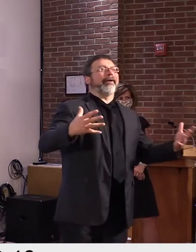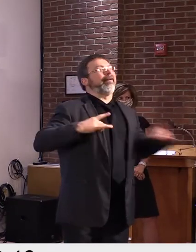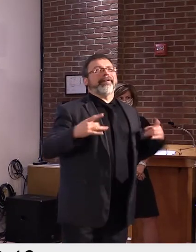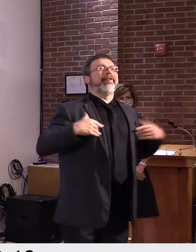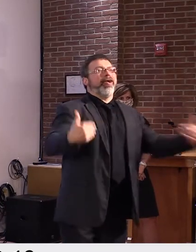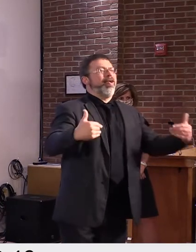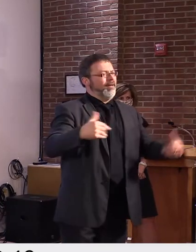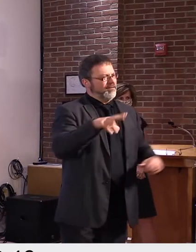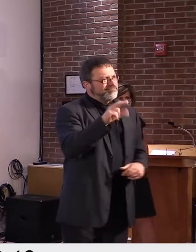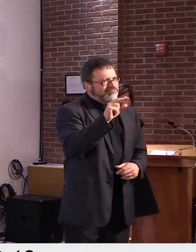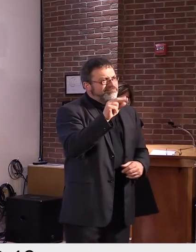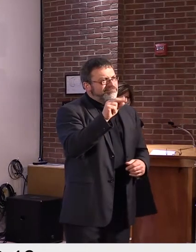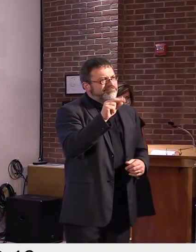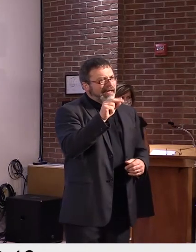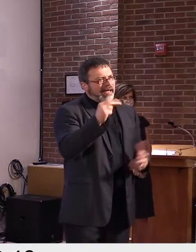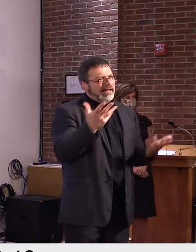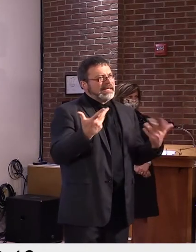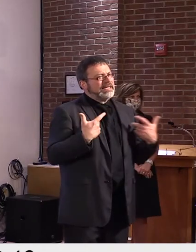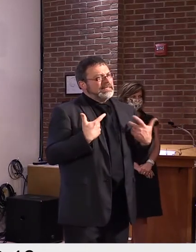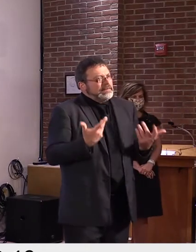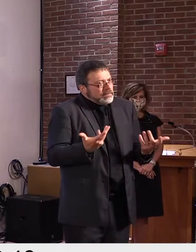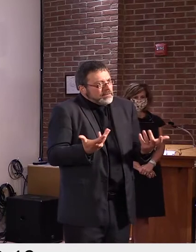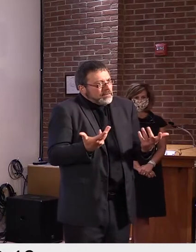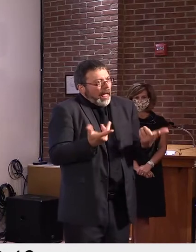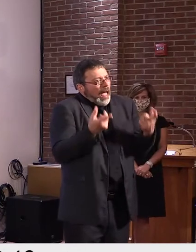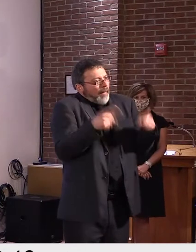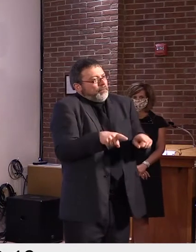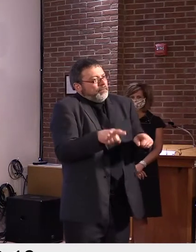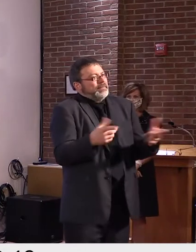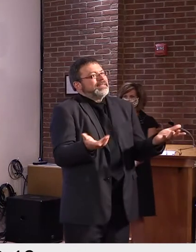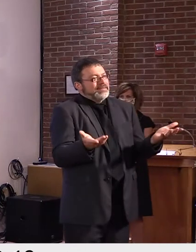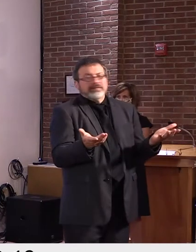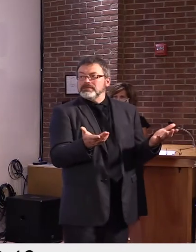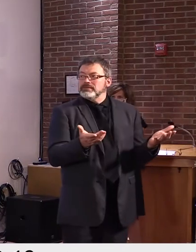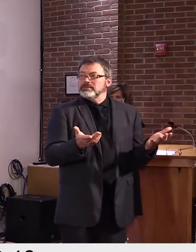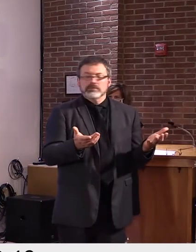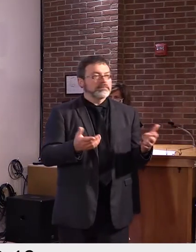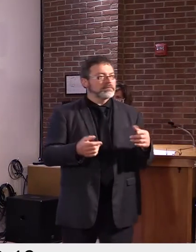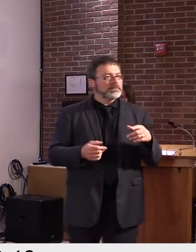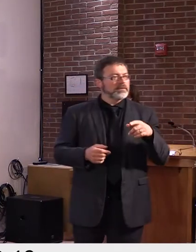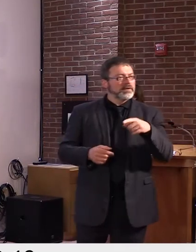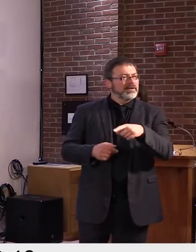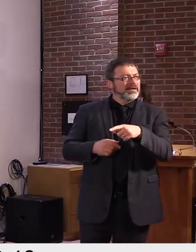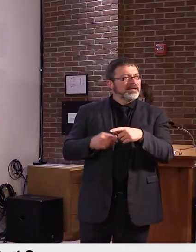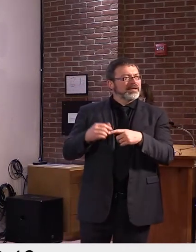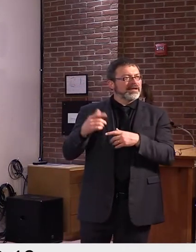Right. So this is not a type of business then that people would have been shopping at or visiting in?